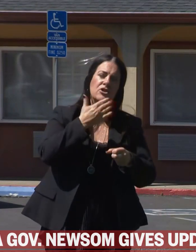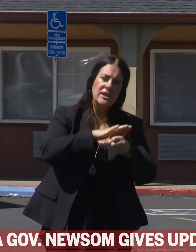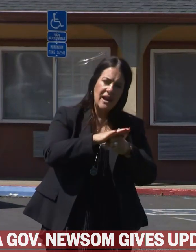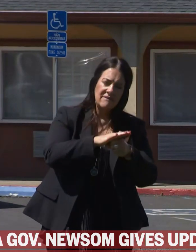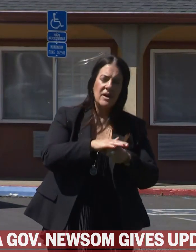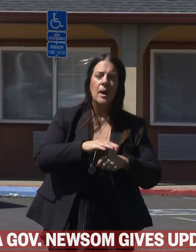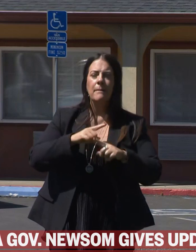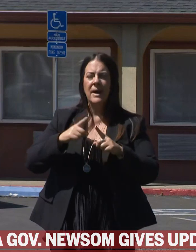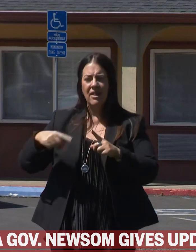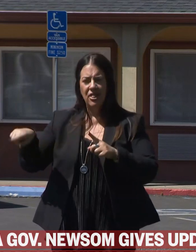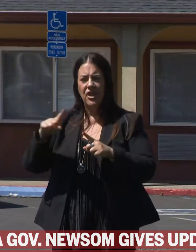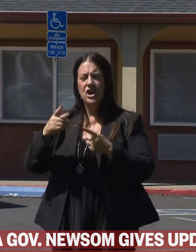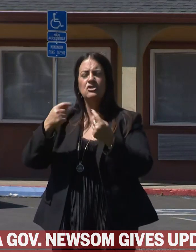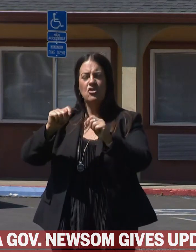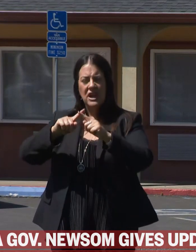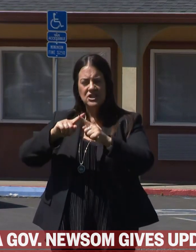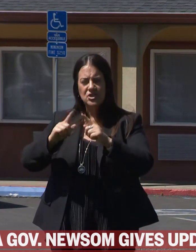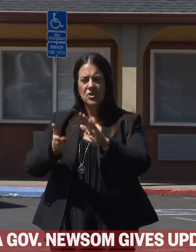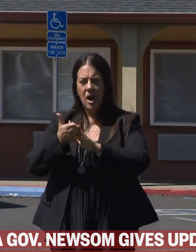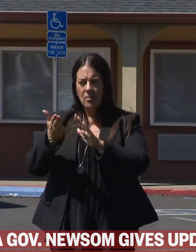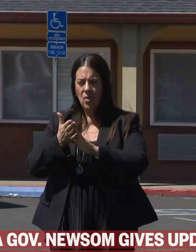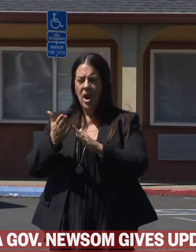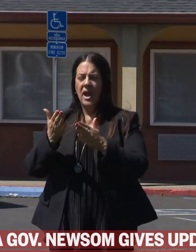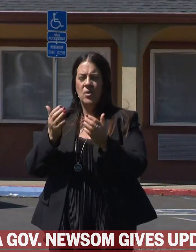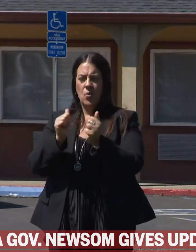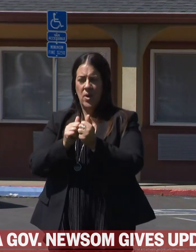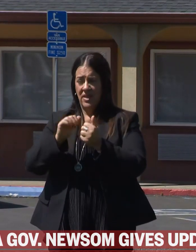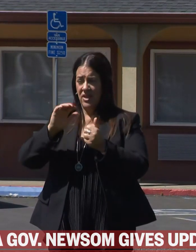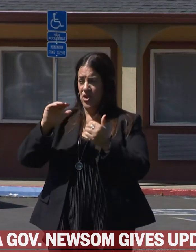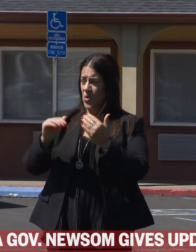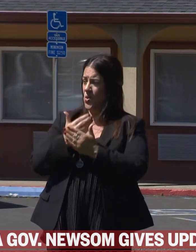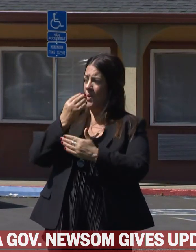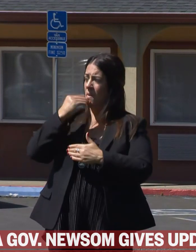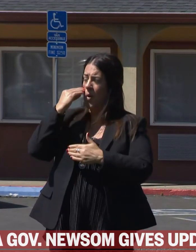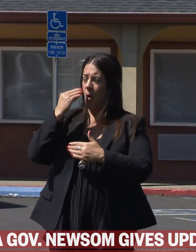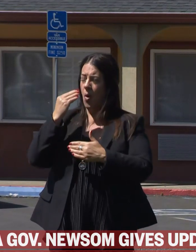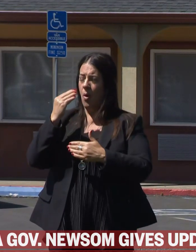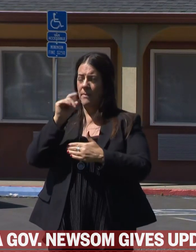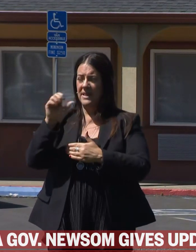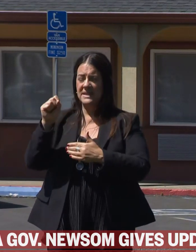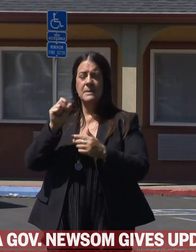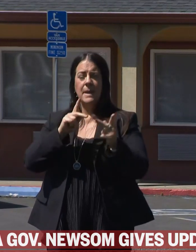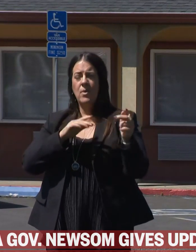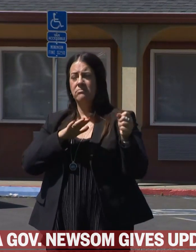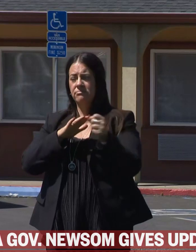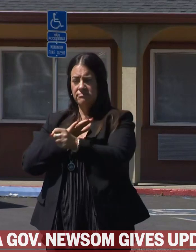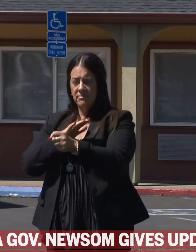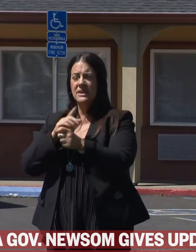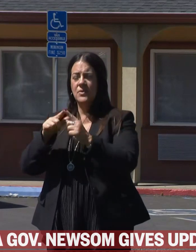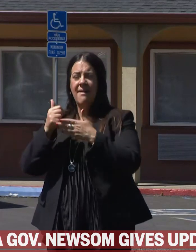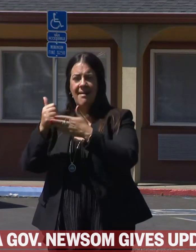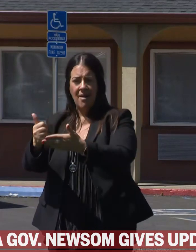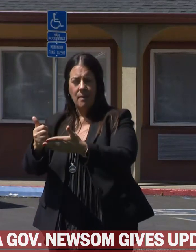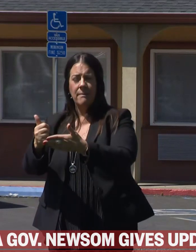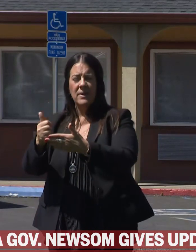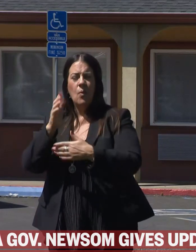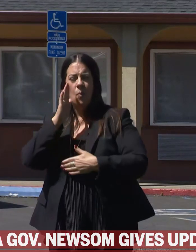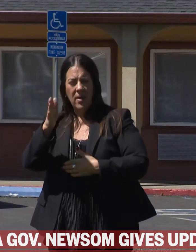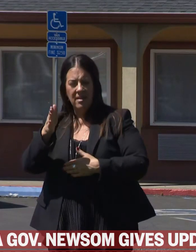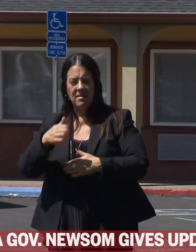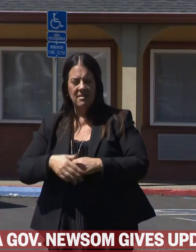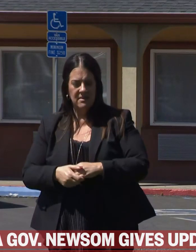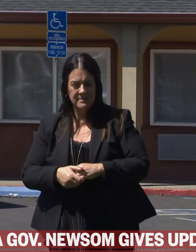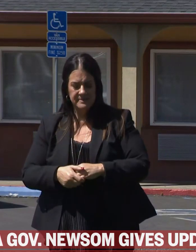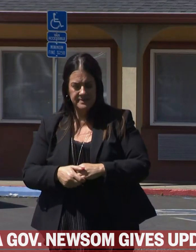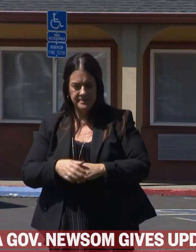their homeless operations with all of the new money that the state of California has provided. And so that is separate and above. But let me be